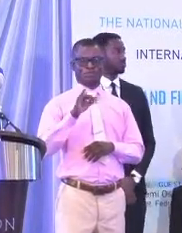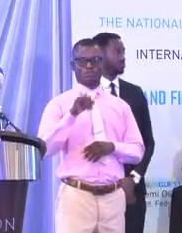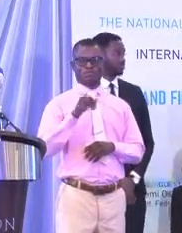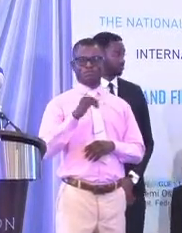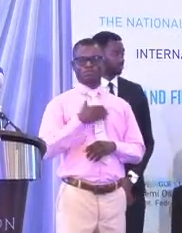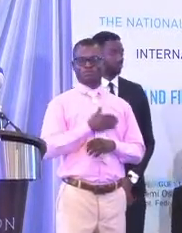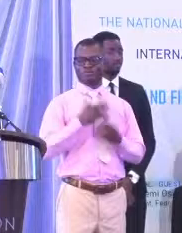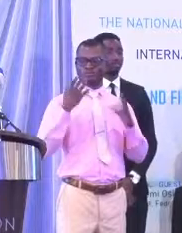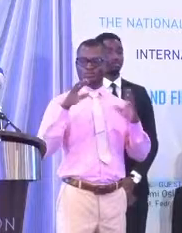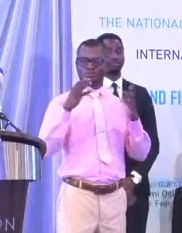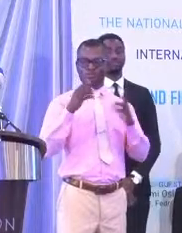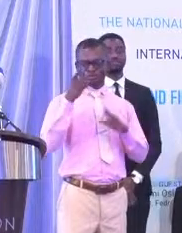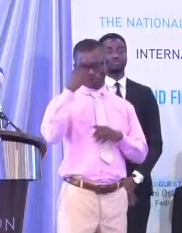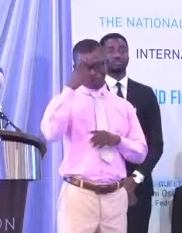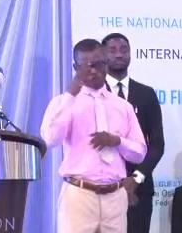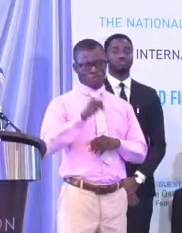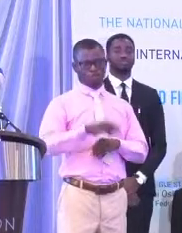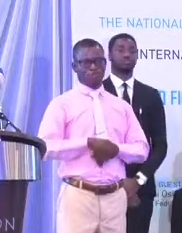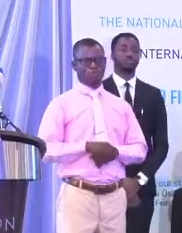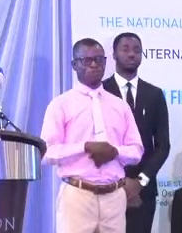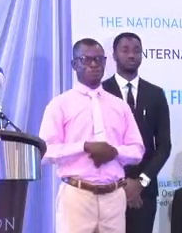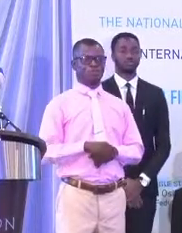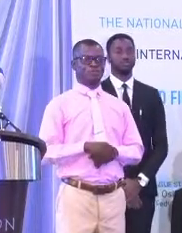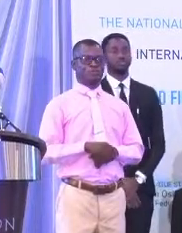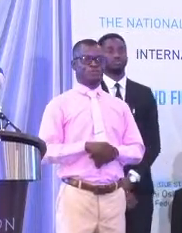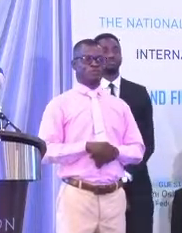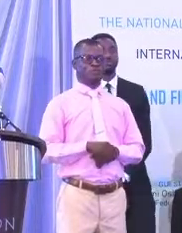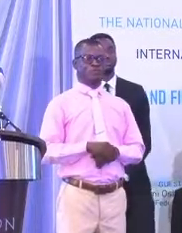Put your hands together for him.